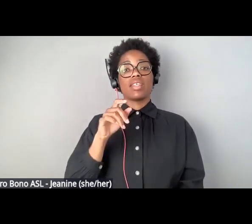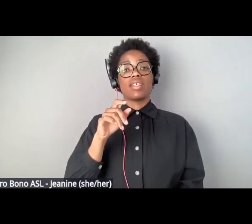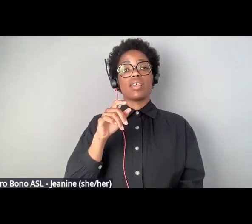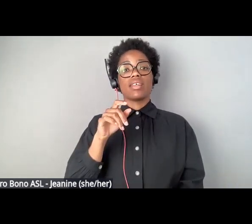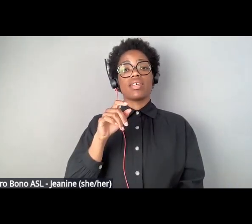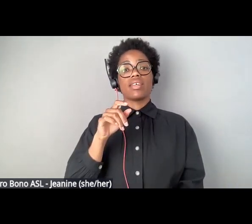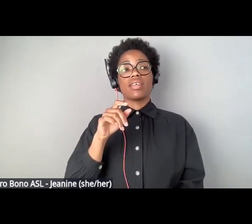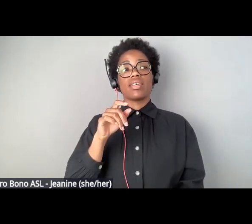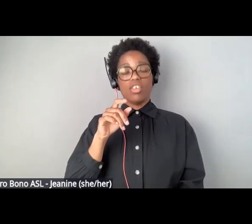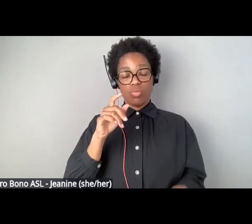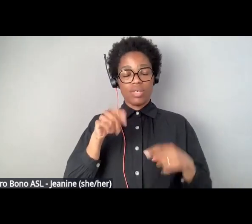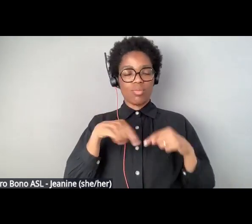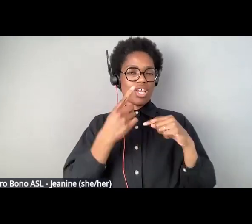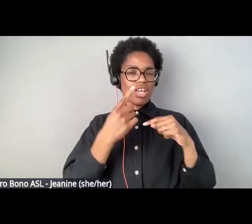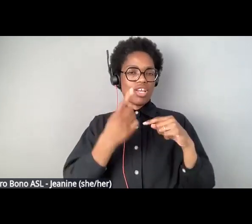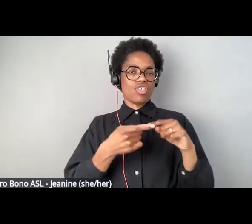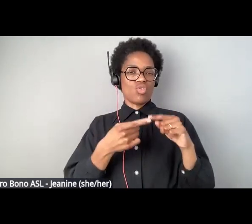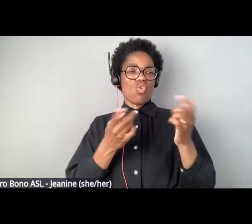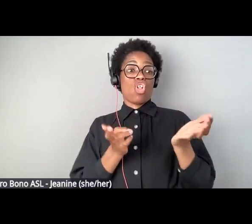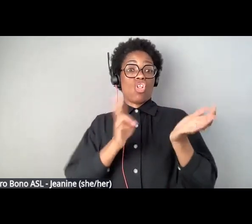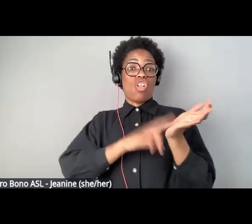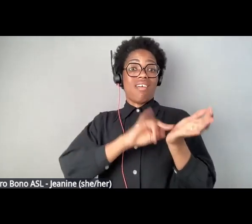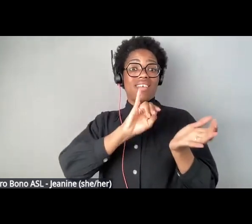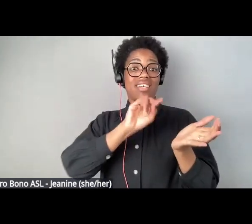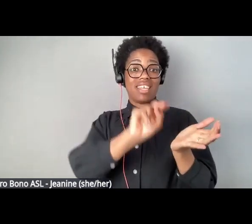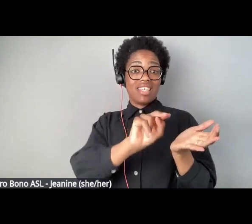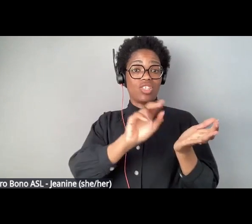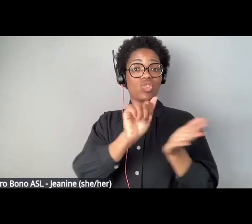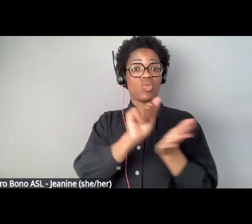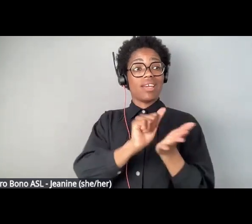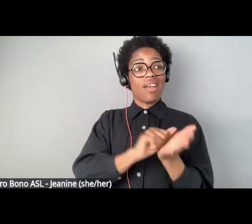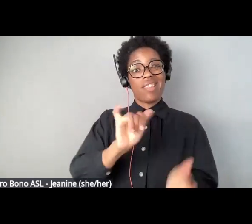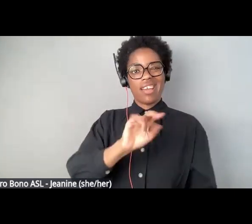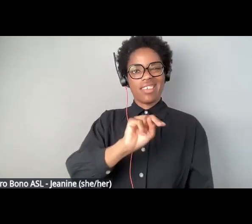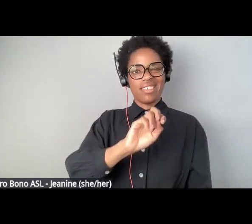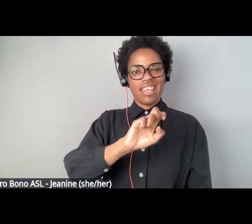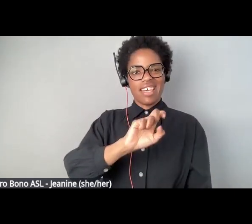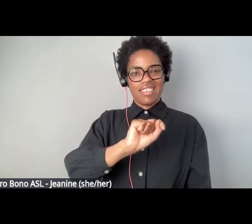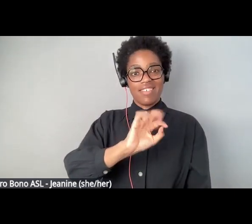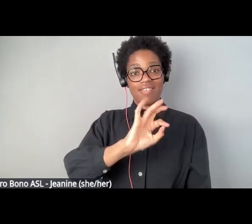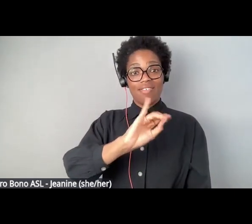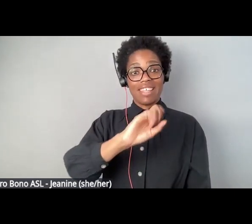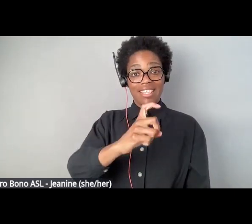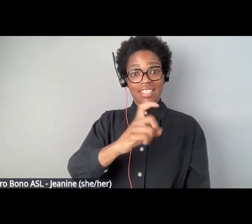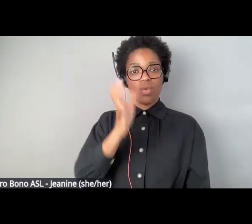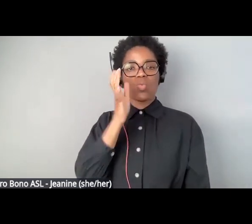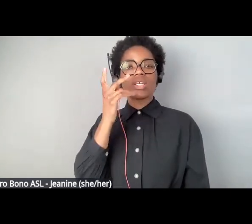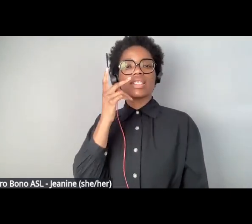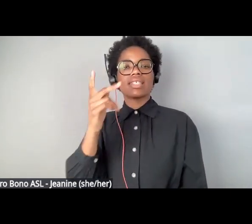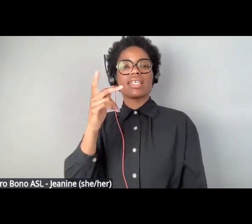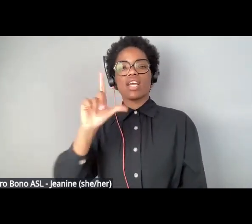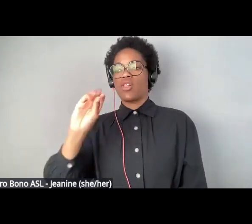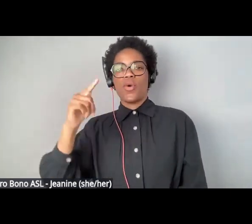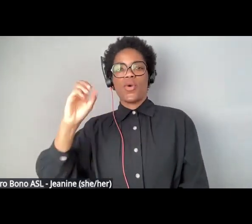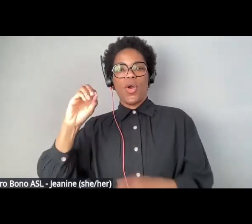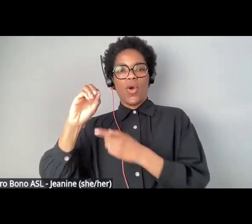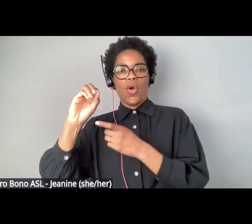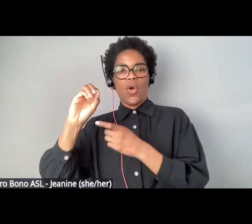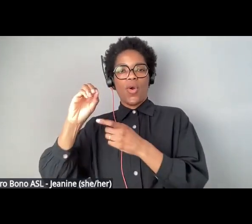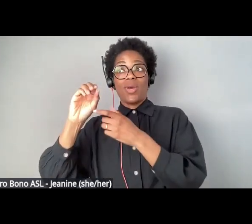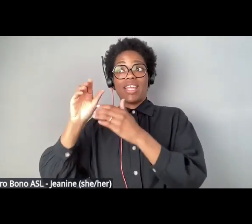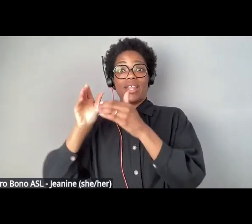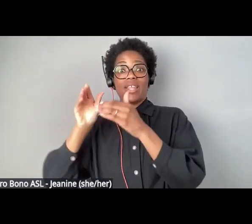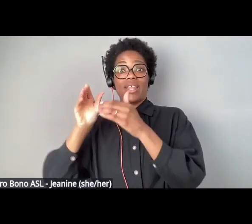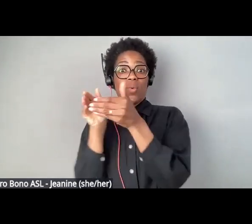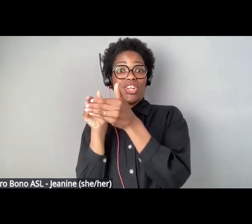the login fields. You can click on that. Sometimes it pops up automatically, and you can select the login that you want